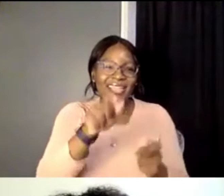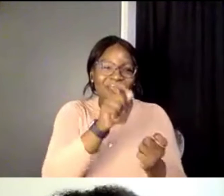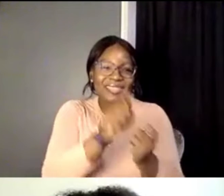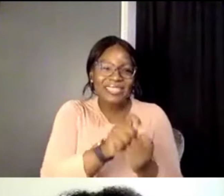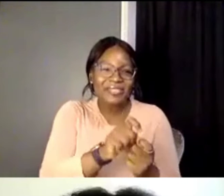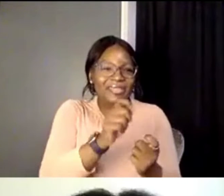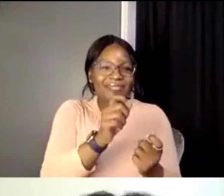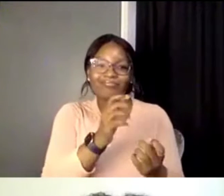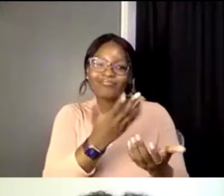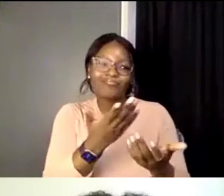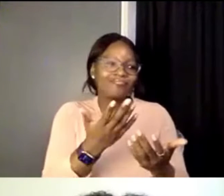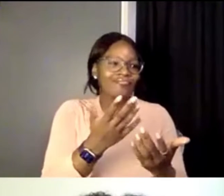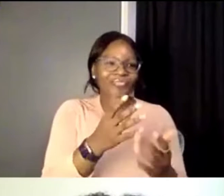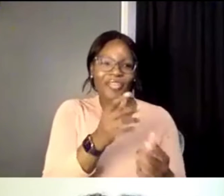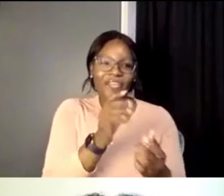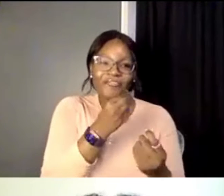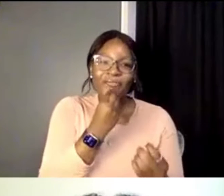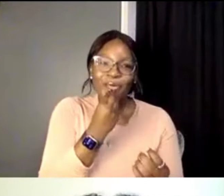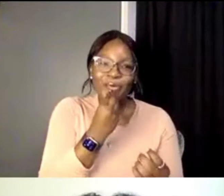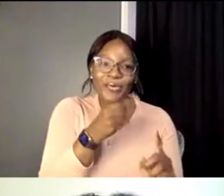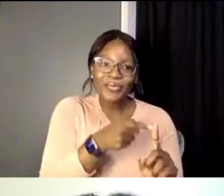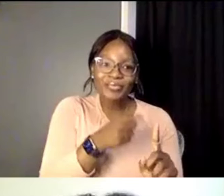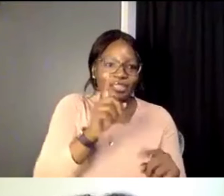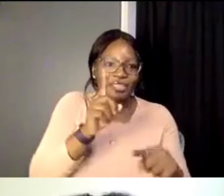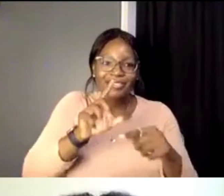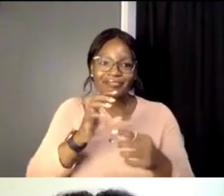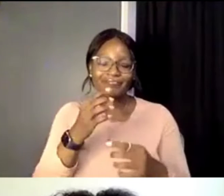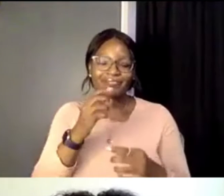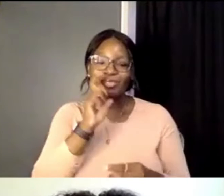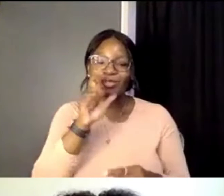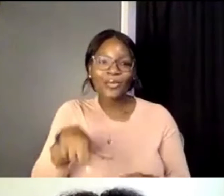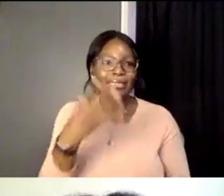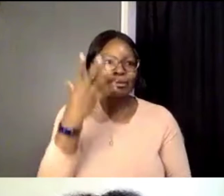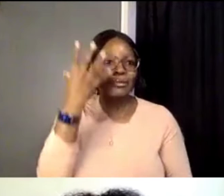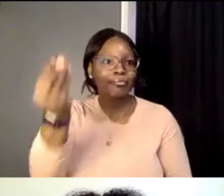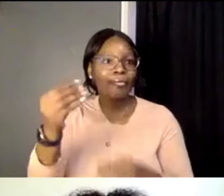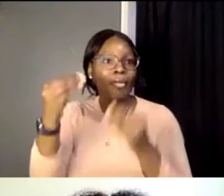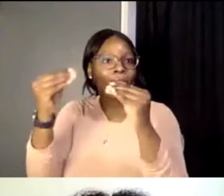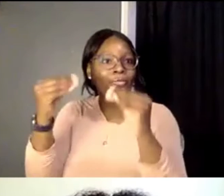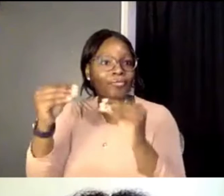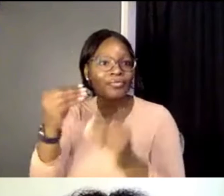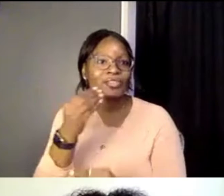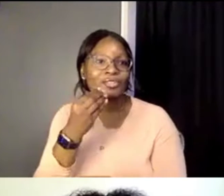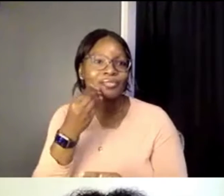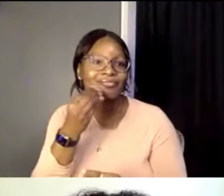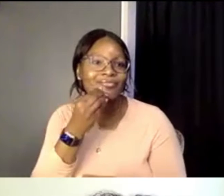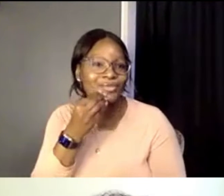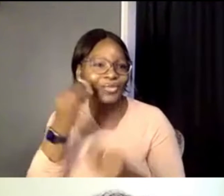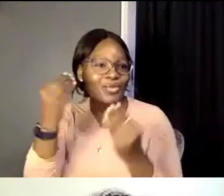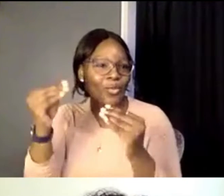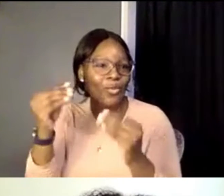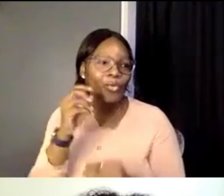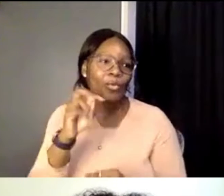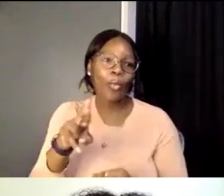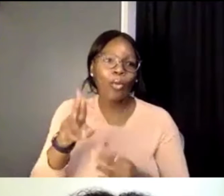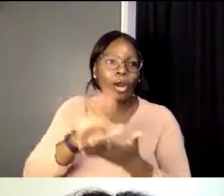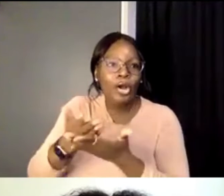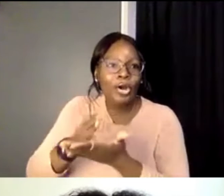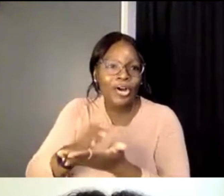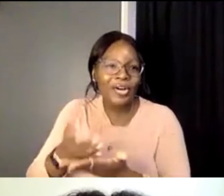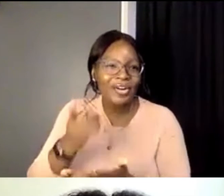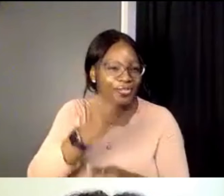we don't have to do the shopping, right? But when I'm thinking about like my own experiences with burnout in the